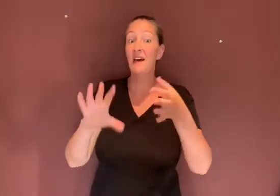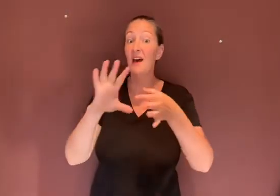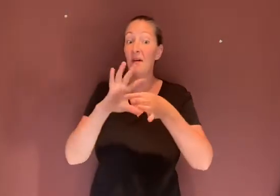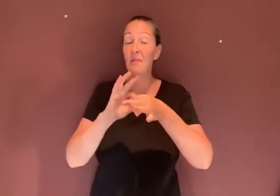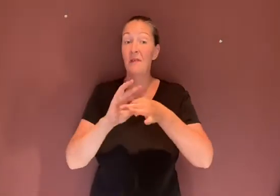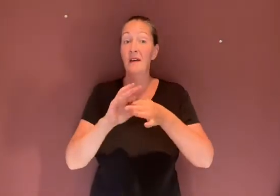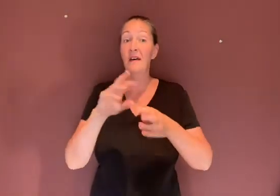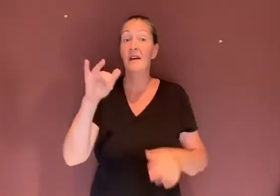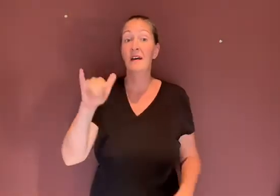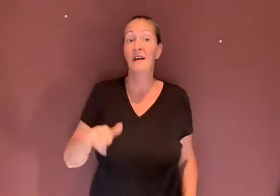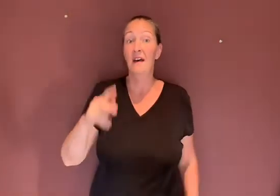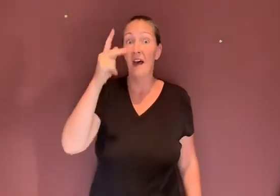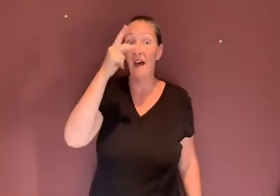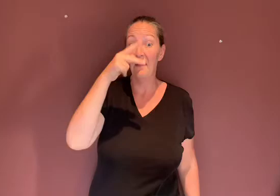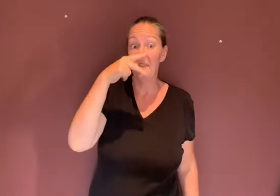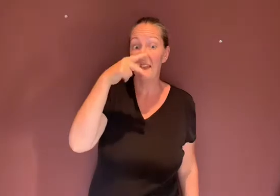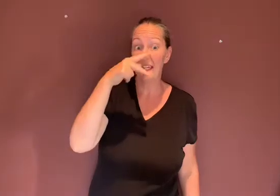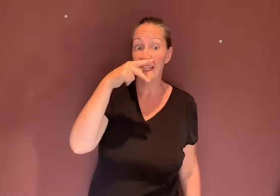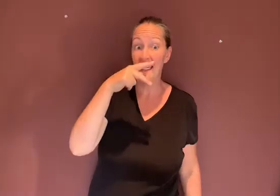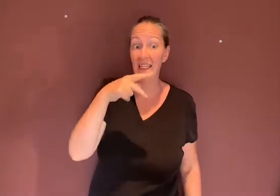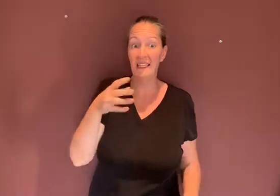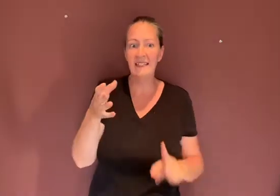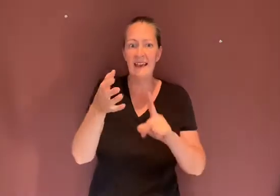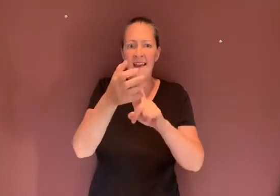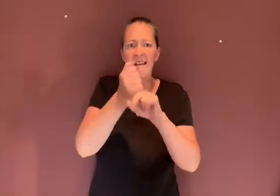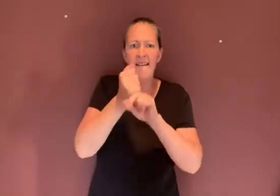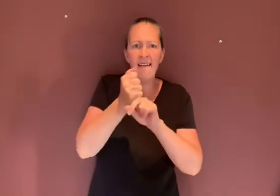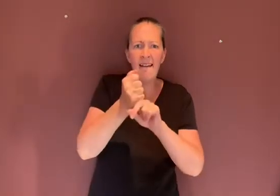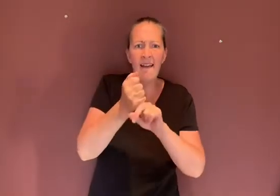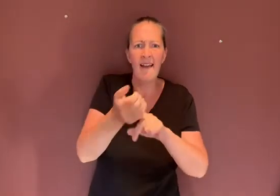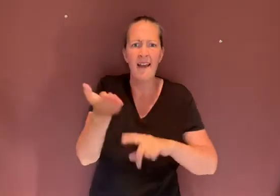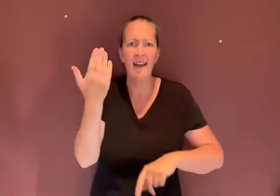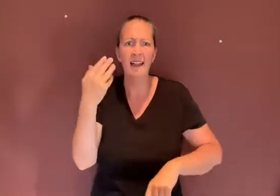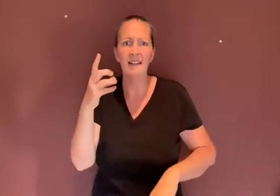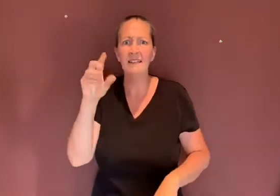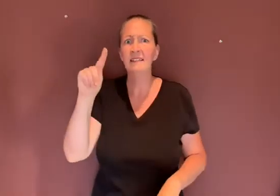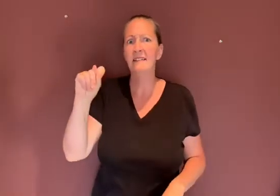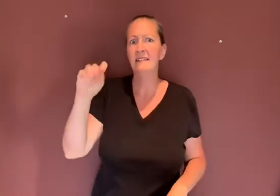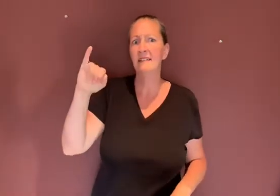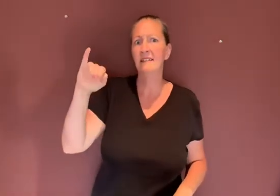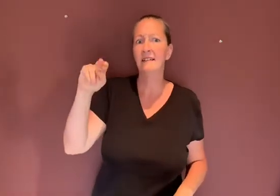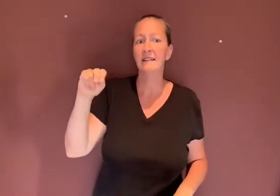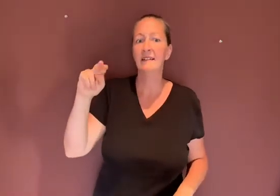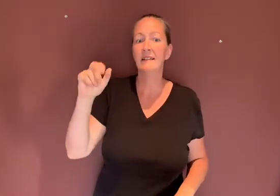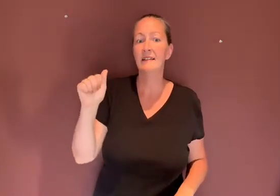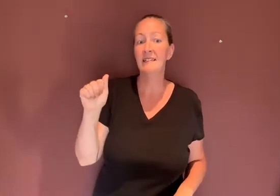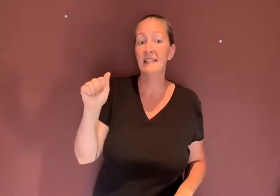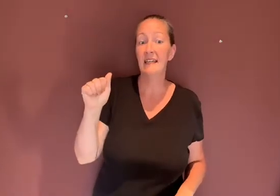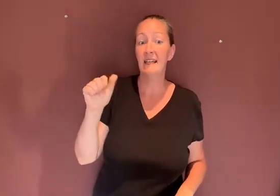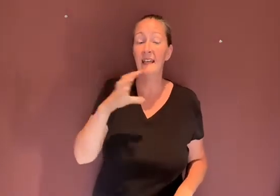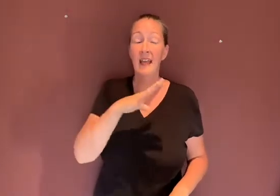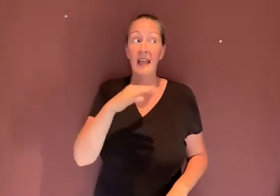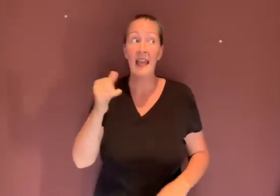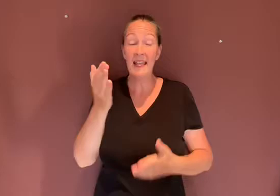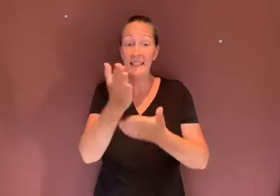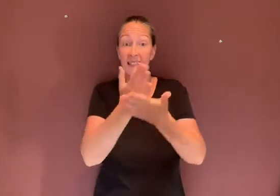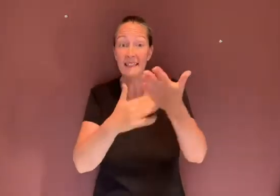Some of the kids held Tina, and